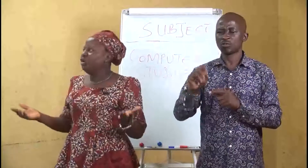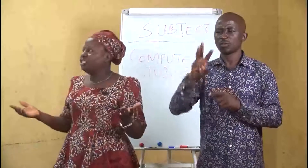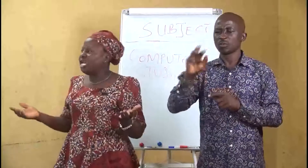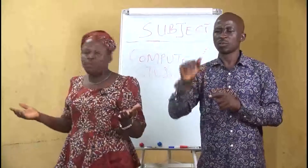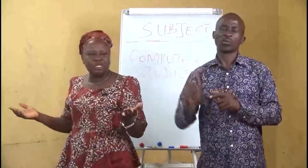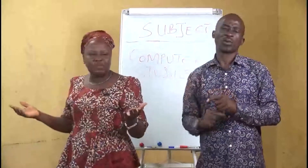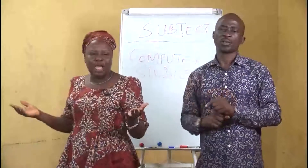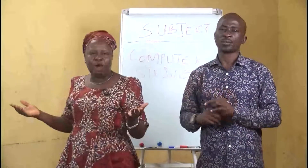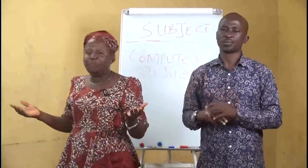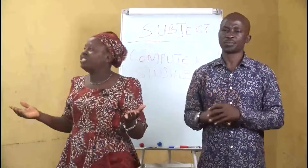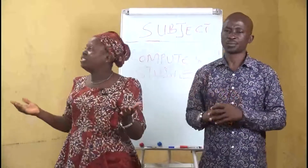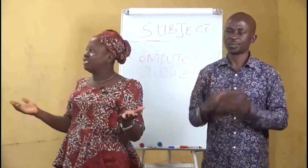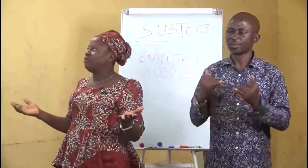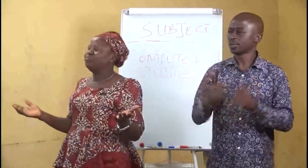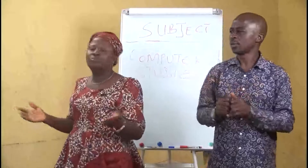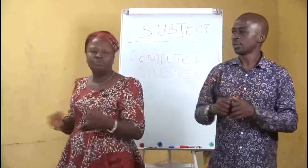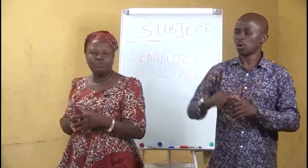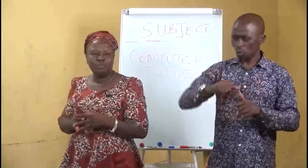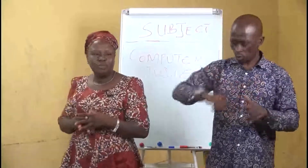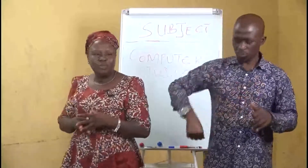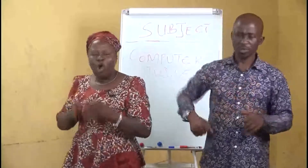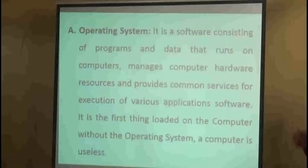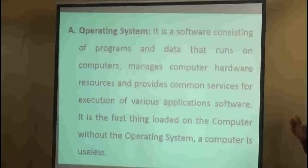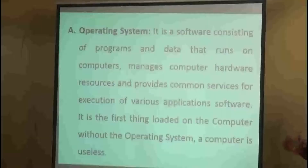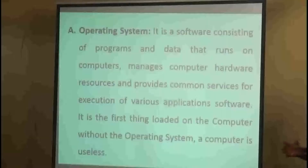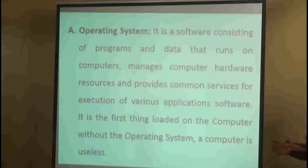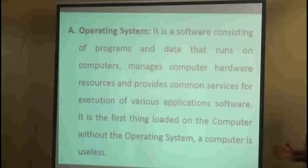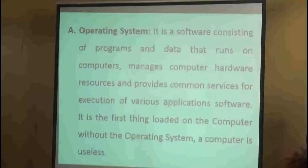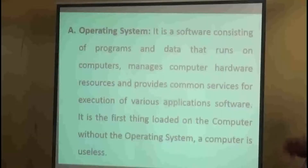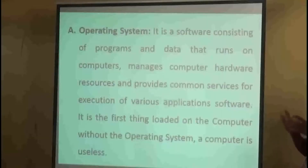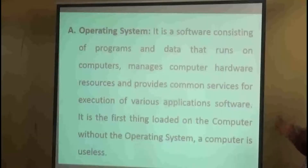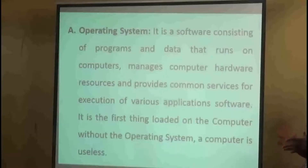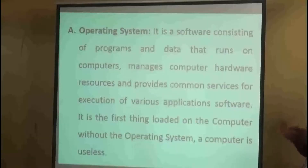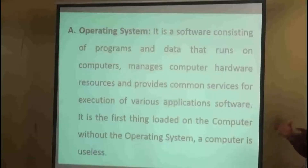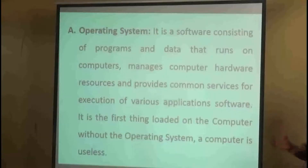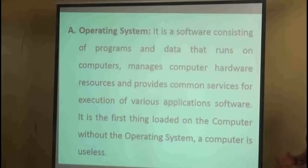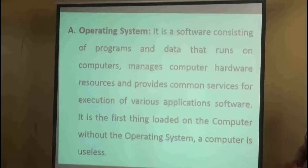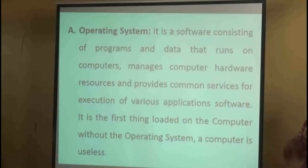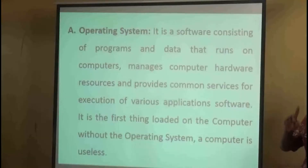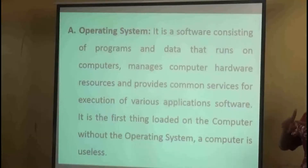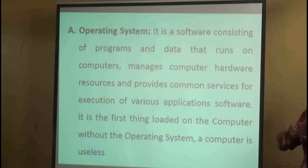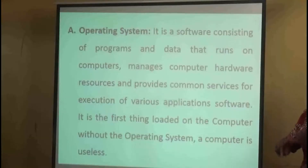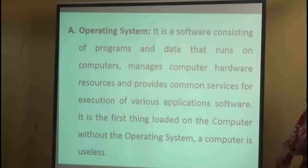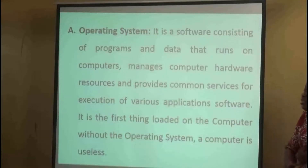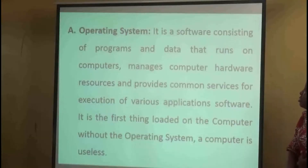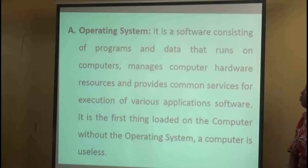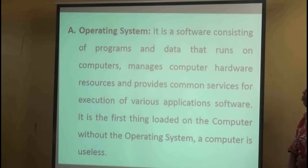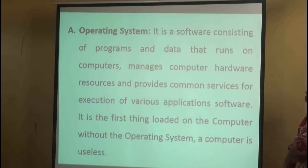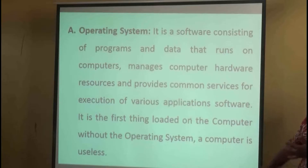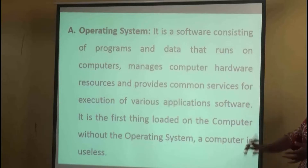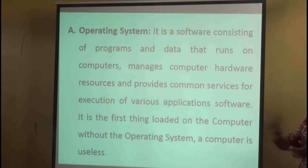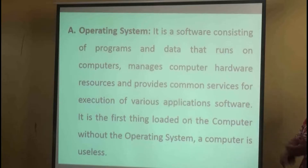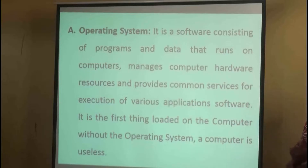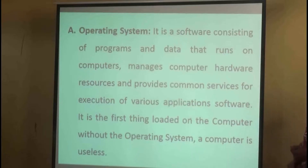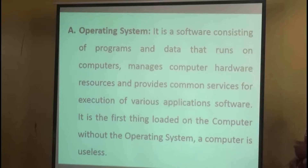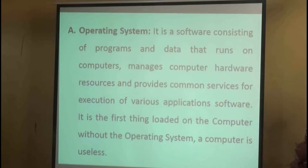did we understand by operating system? Operating system is a software consisting of programs